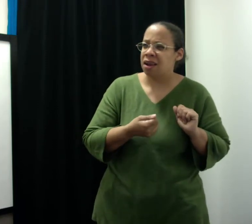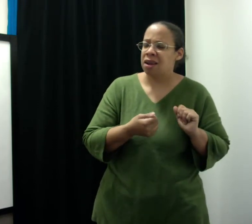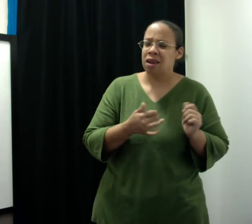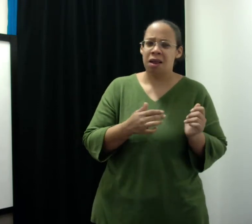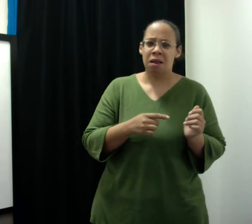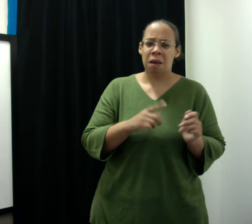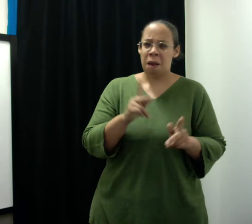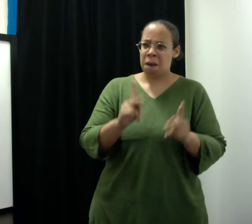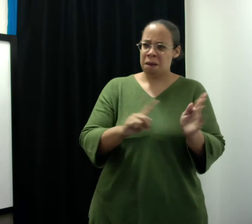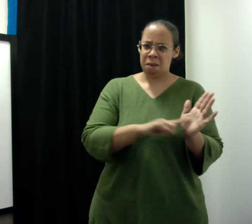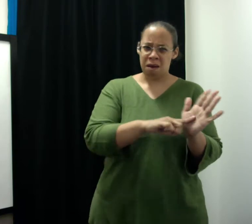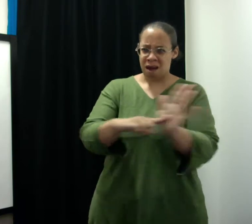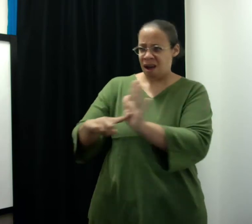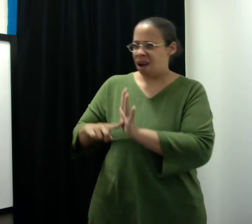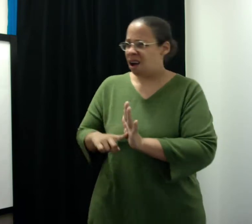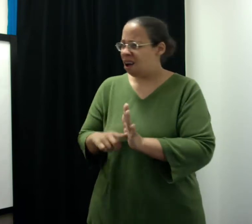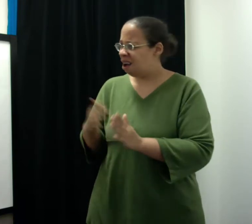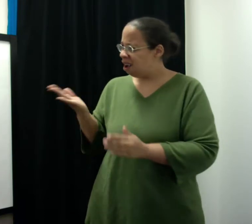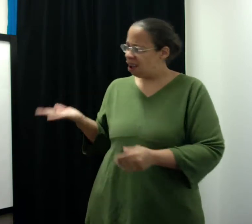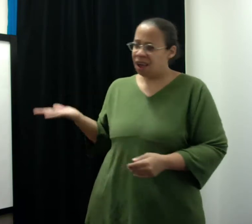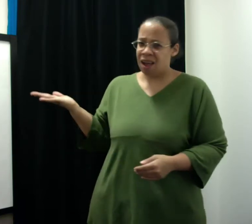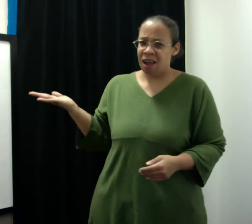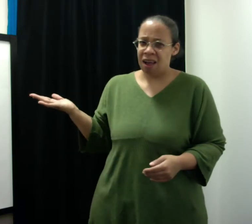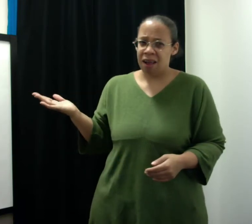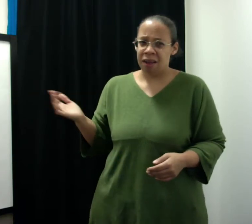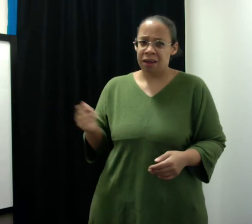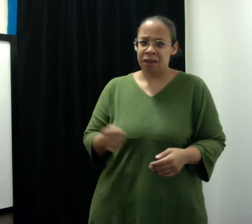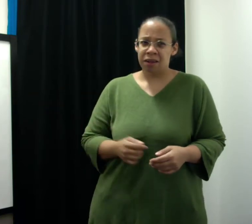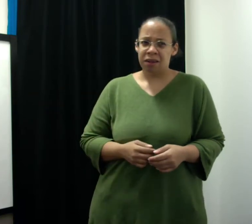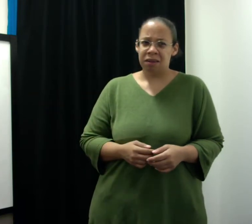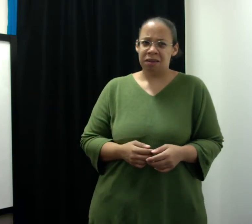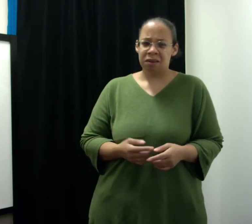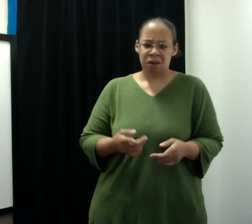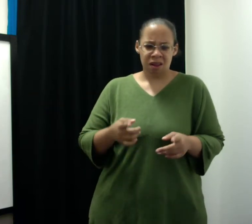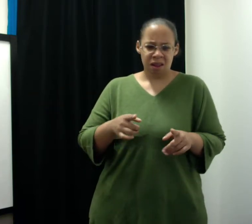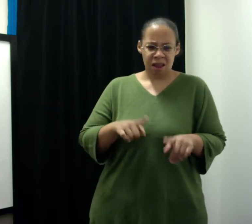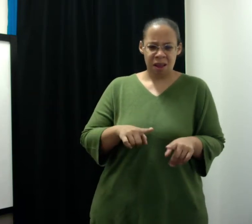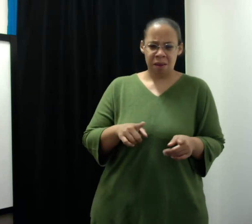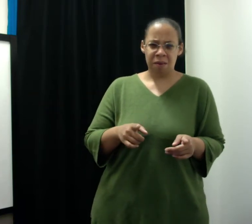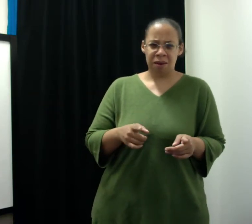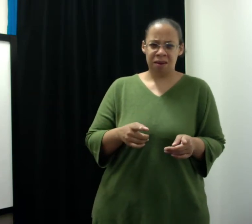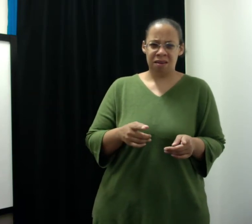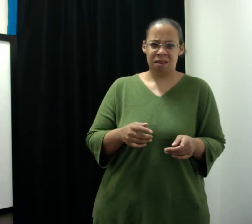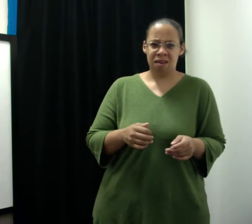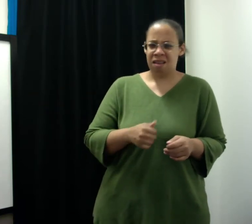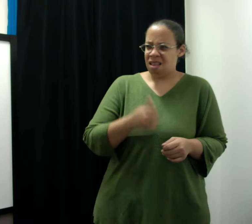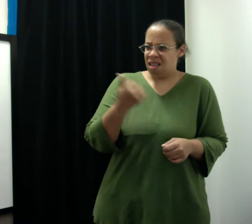myself, whatever happened to the world-renowned writers like Naguib Mahfouz, Khalil